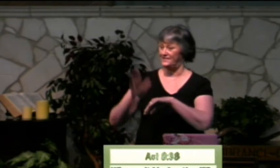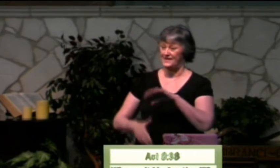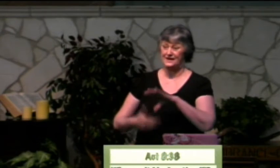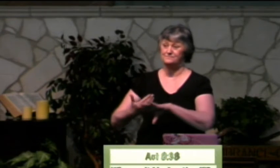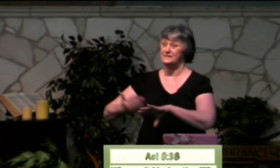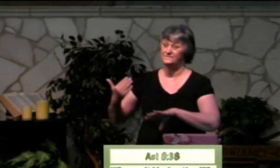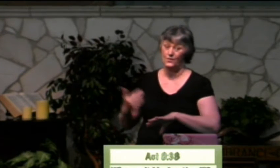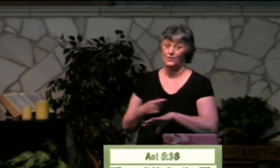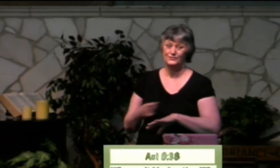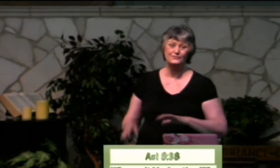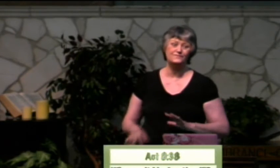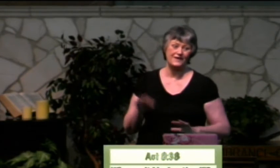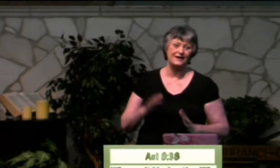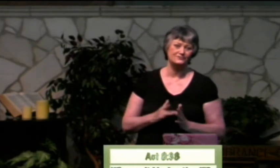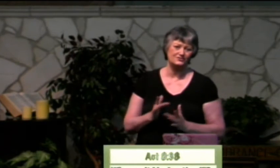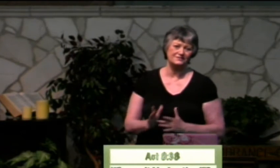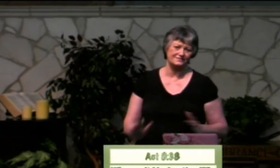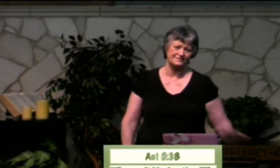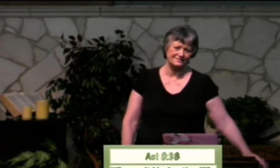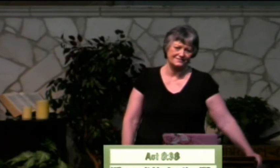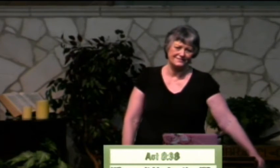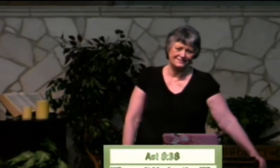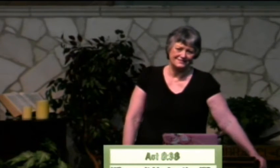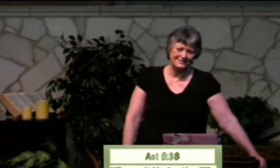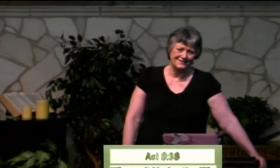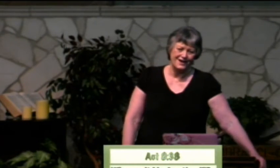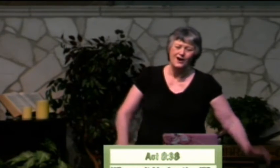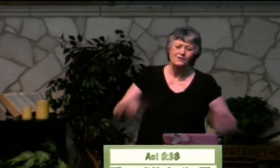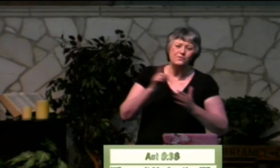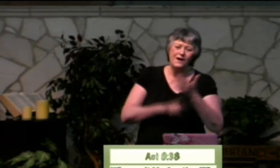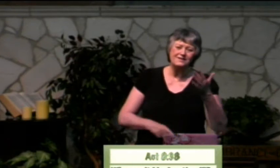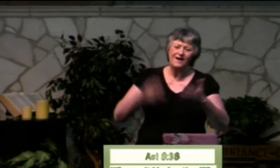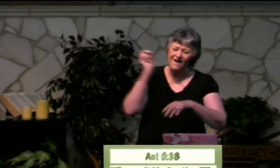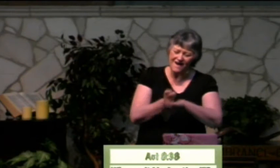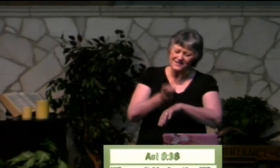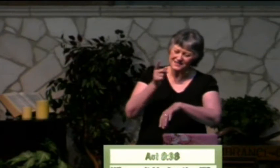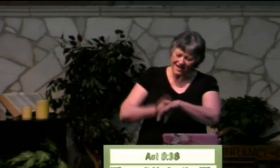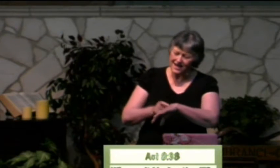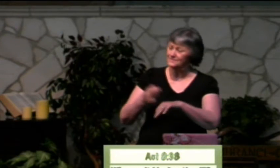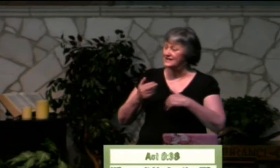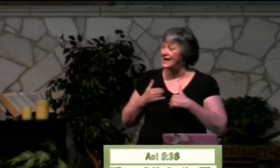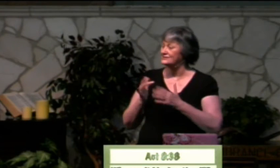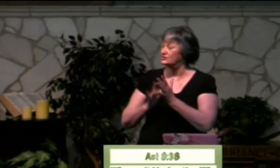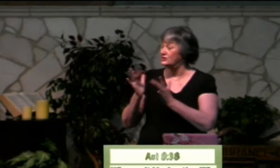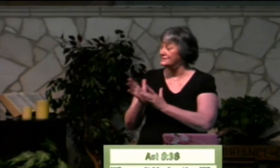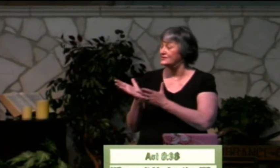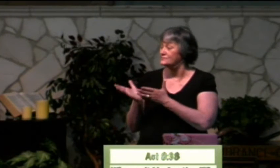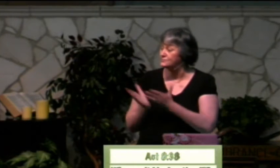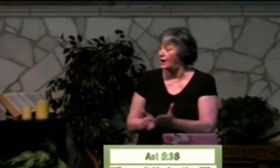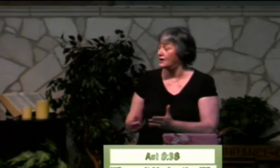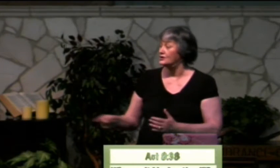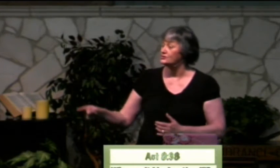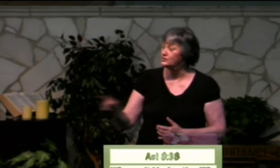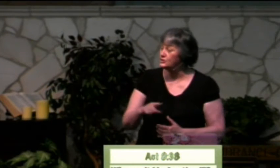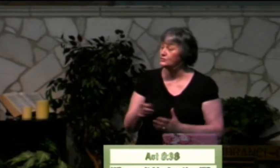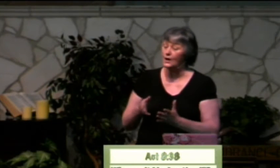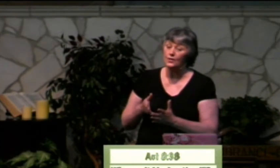than before you found Jesus? What hard times has Jesus brought you